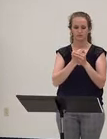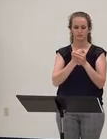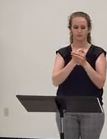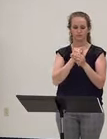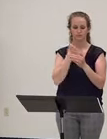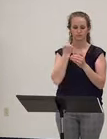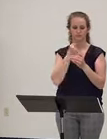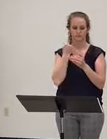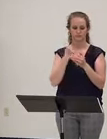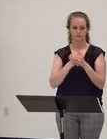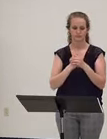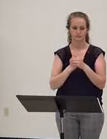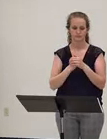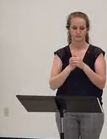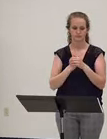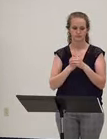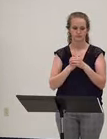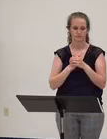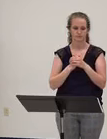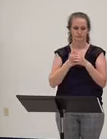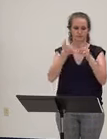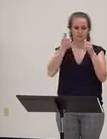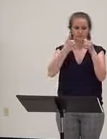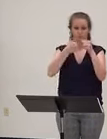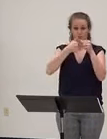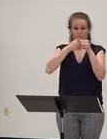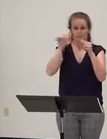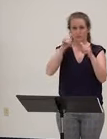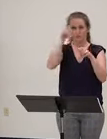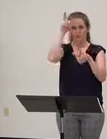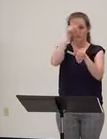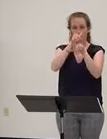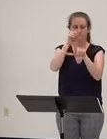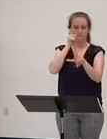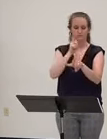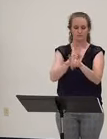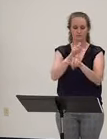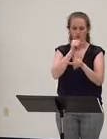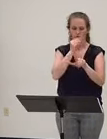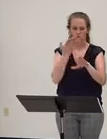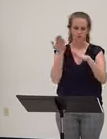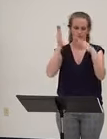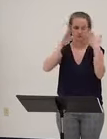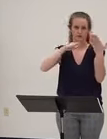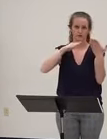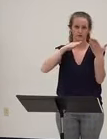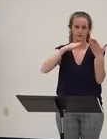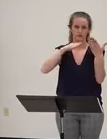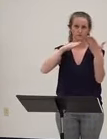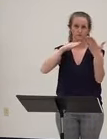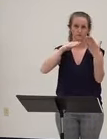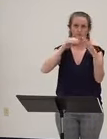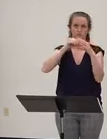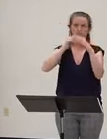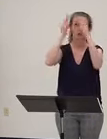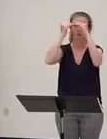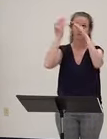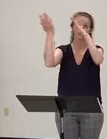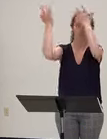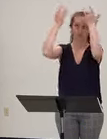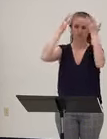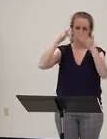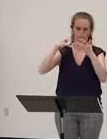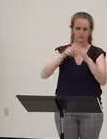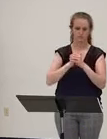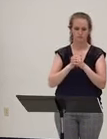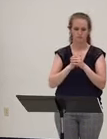and all the clergy. Remember also our brothers and sisters who have fallen asleep in the hope of the